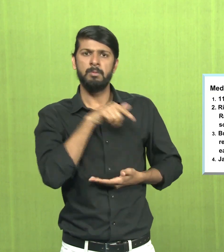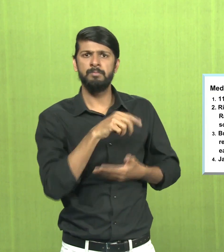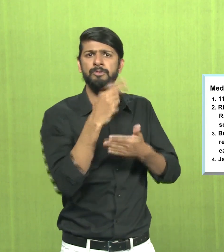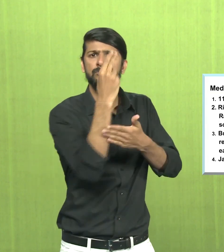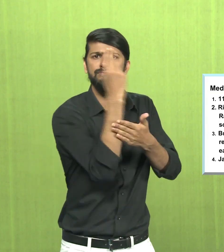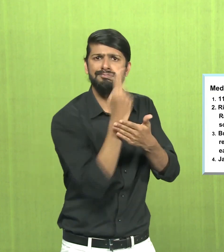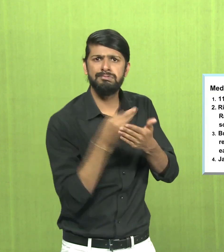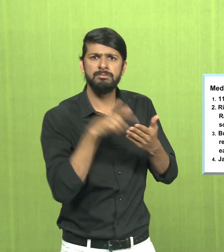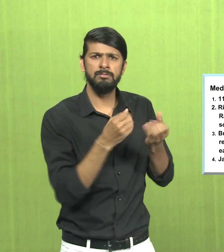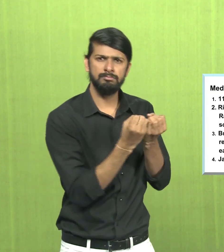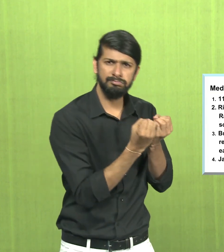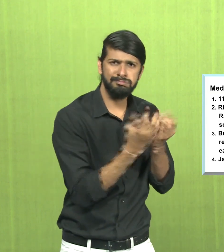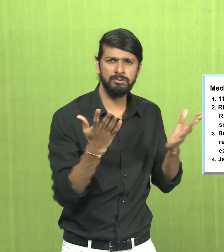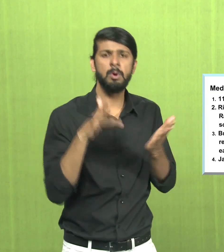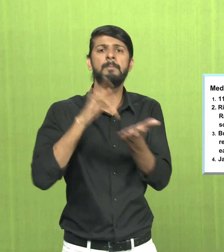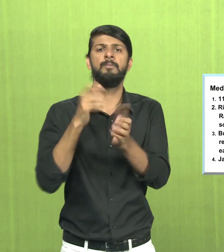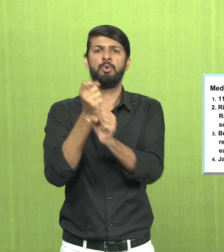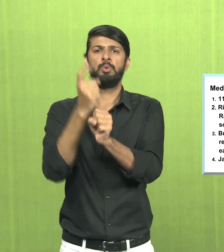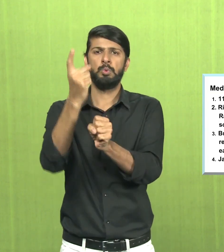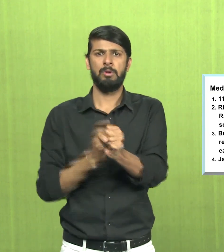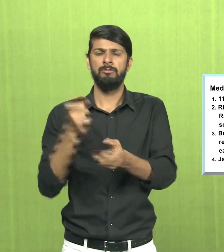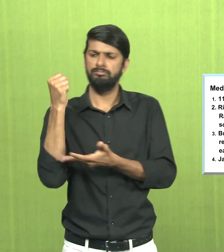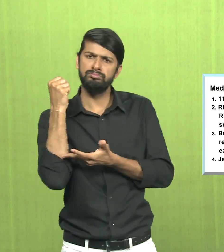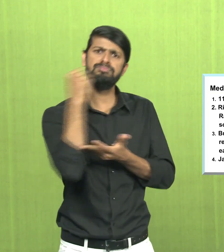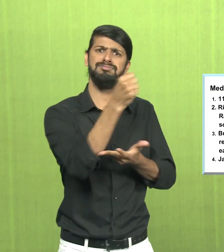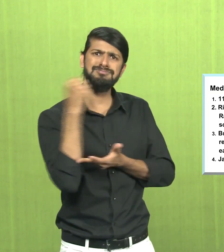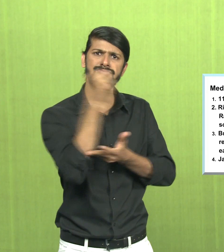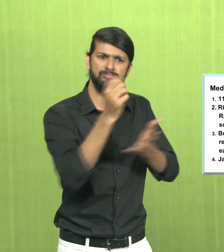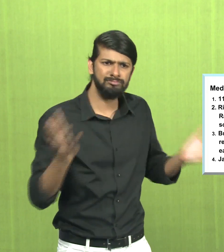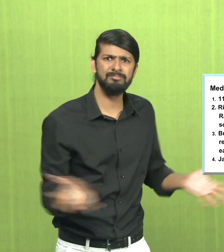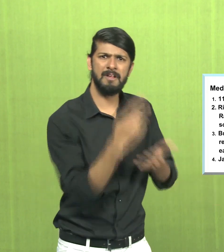The Jain miniature painting were patronized in Gujarat.